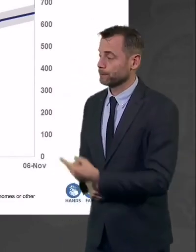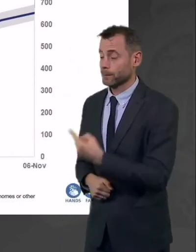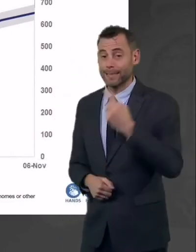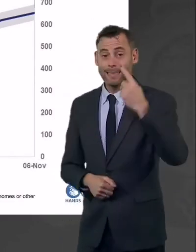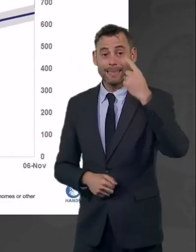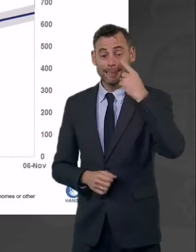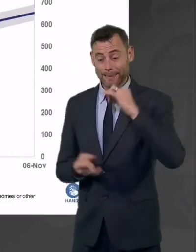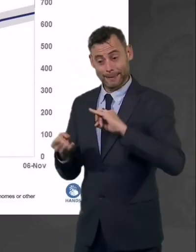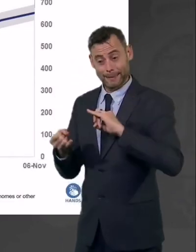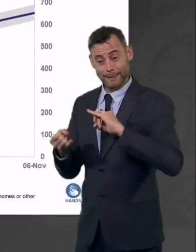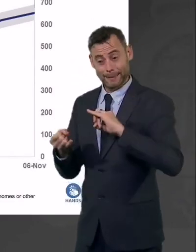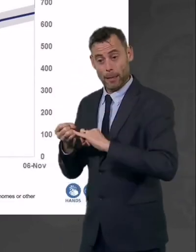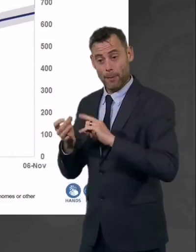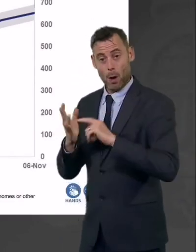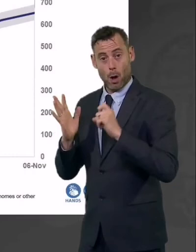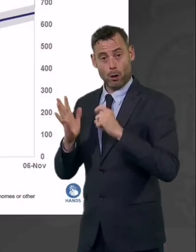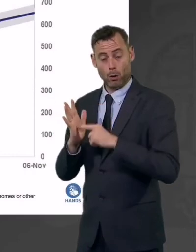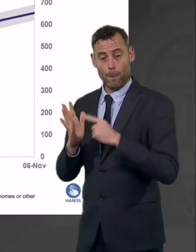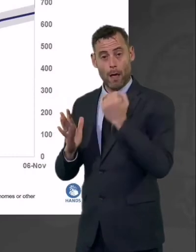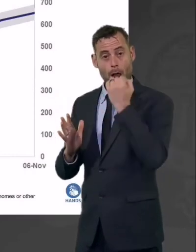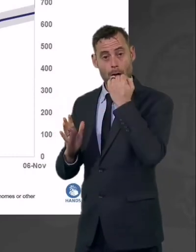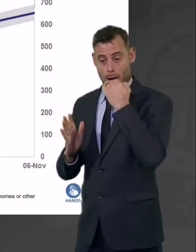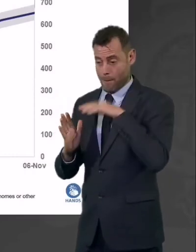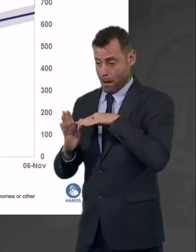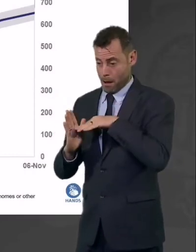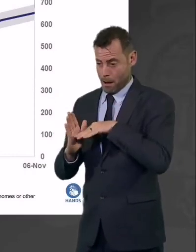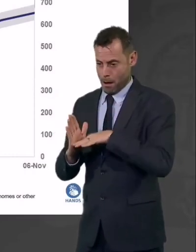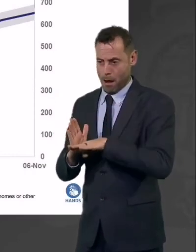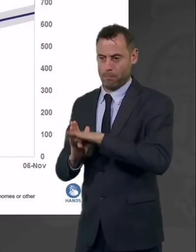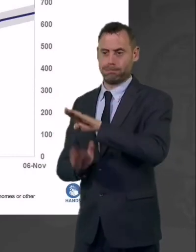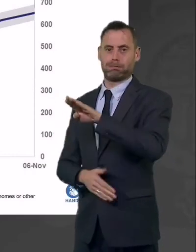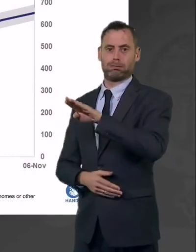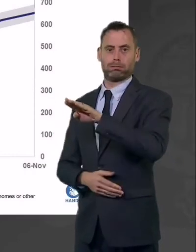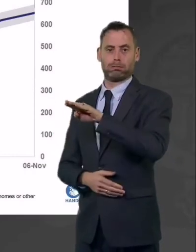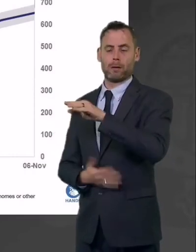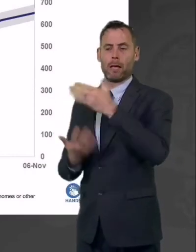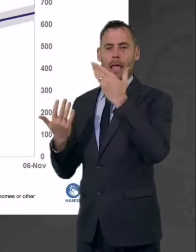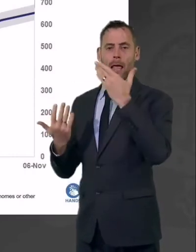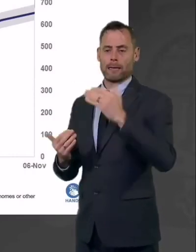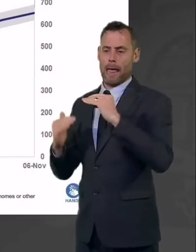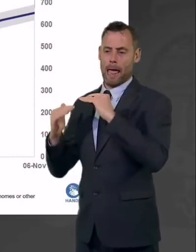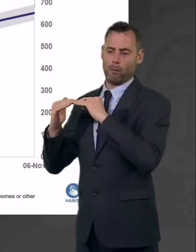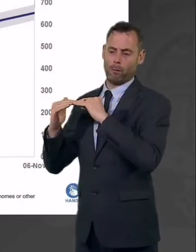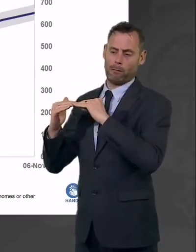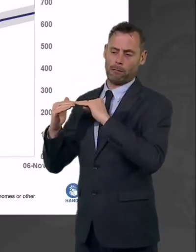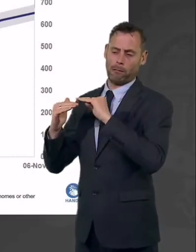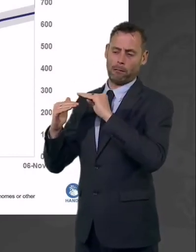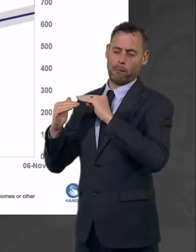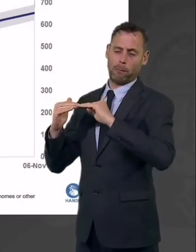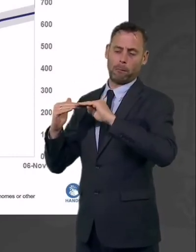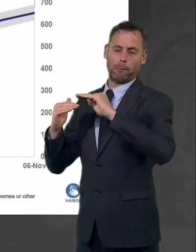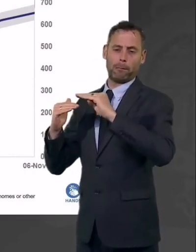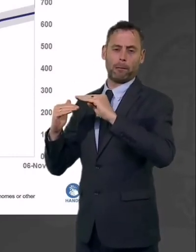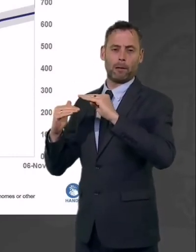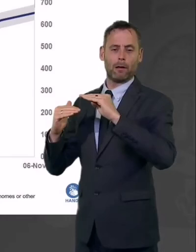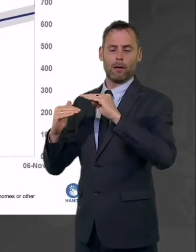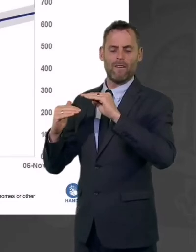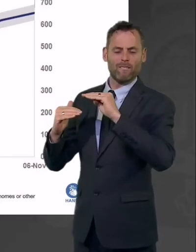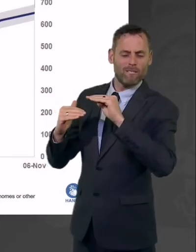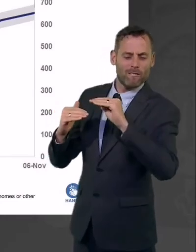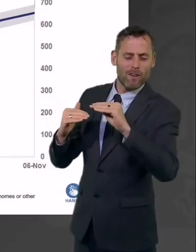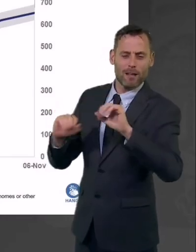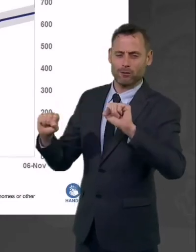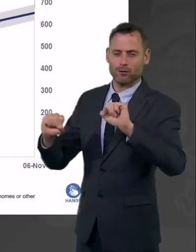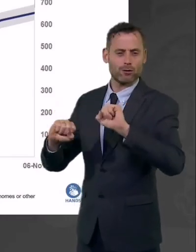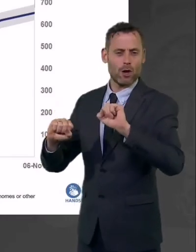up as fast anymore, but it hasn't gone flat yet. But that's okay, because the last date any swabs were taken that are